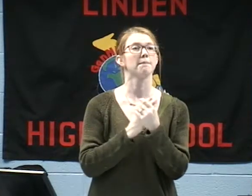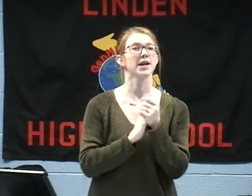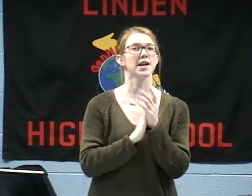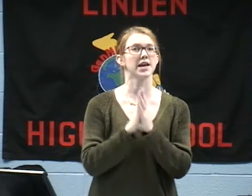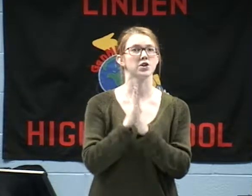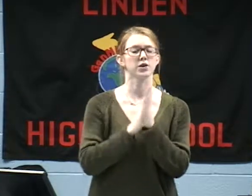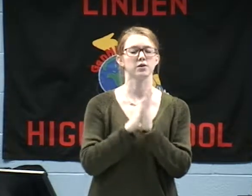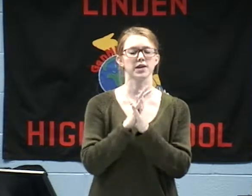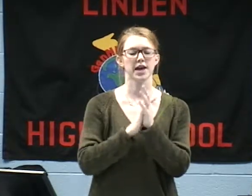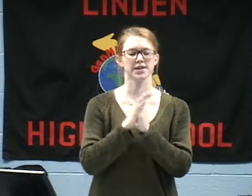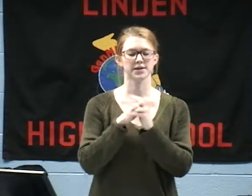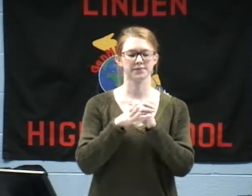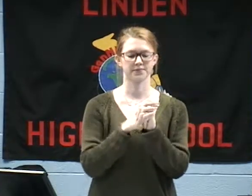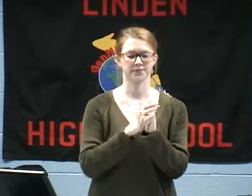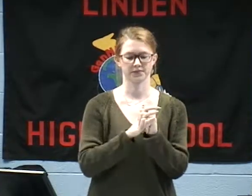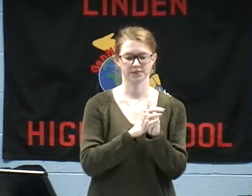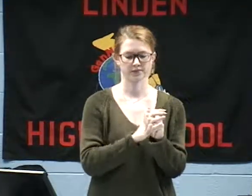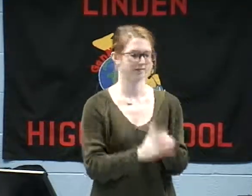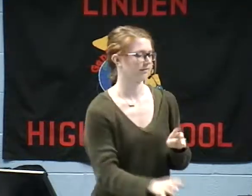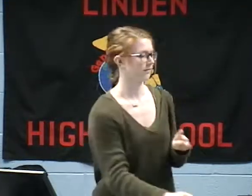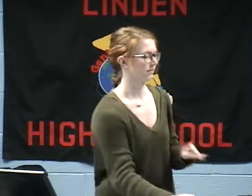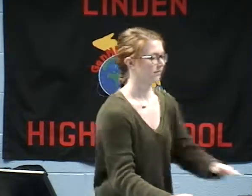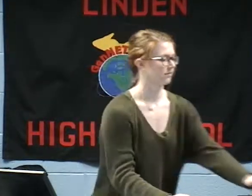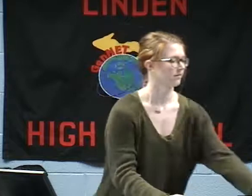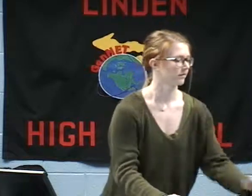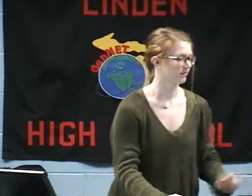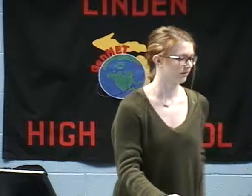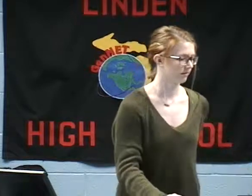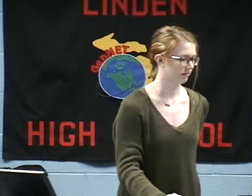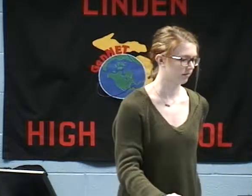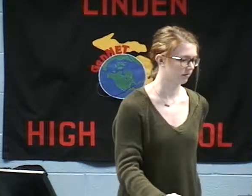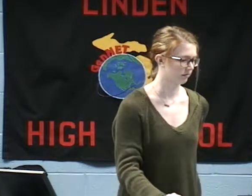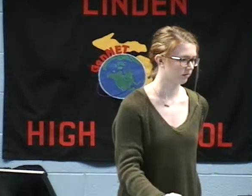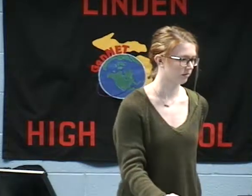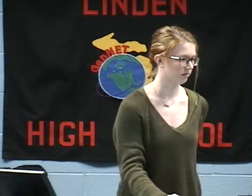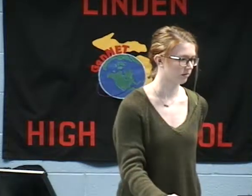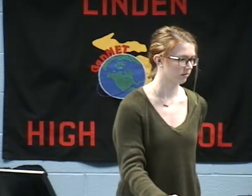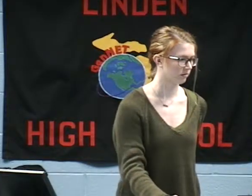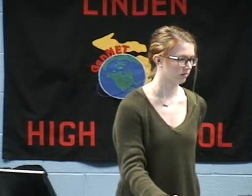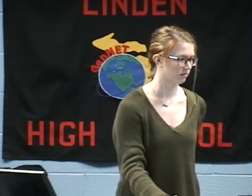Monday. Enjoy your weekend. Were you showing them a fresh